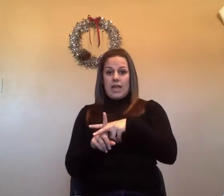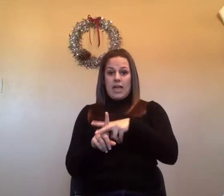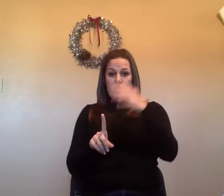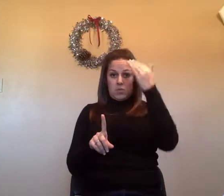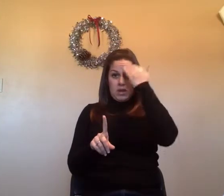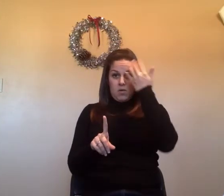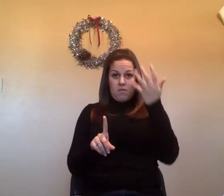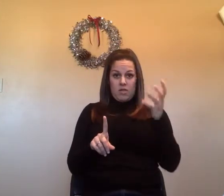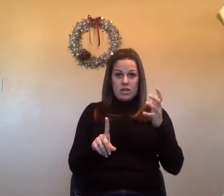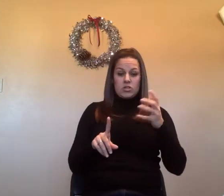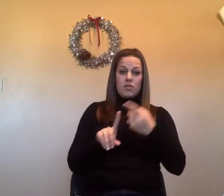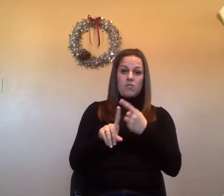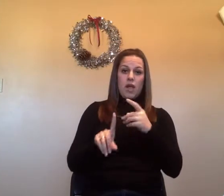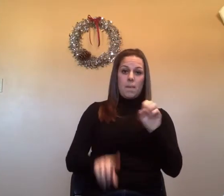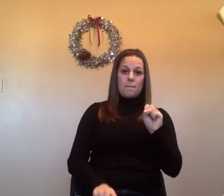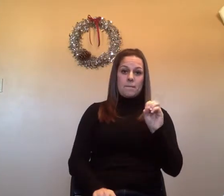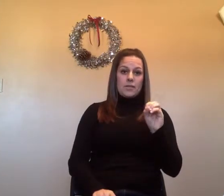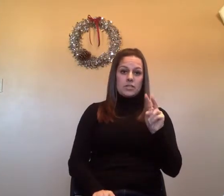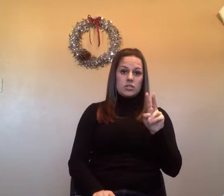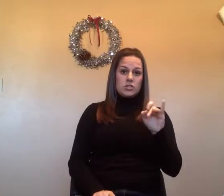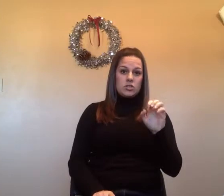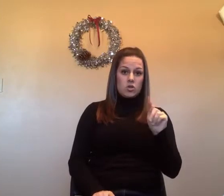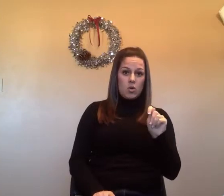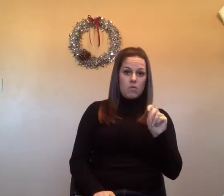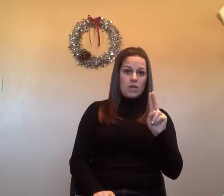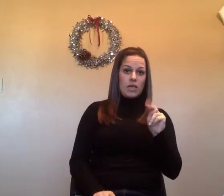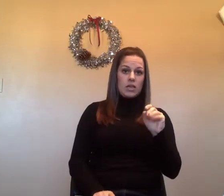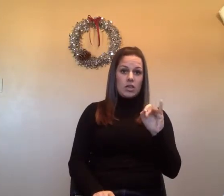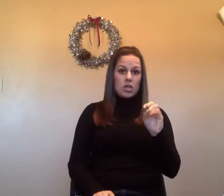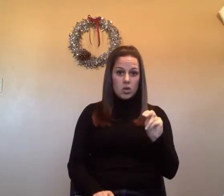happen next. That's all we're doing today. It's that easy.